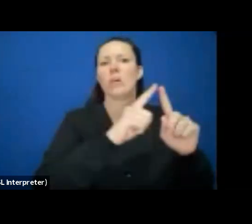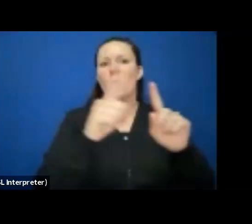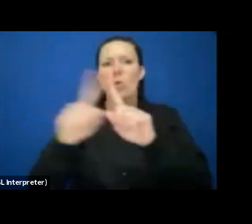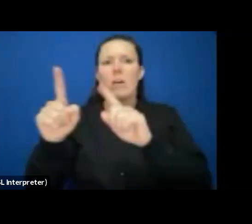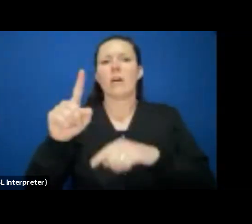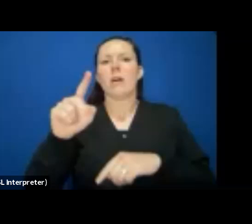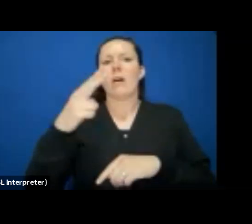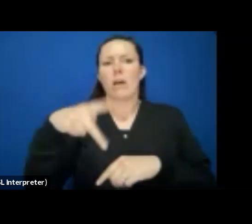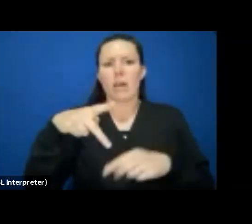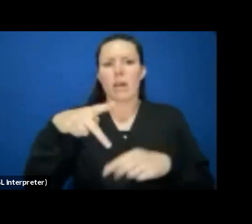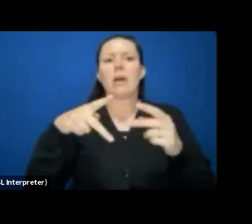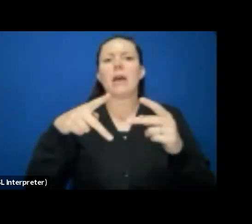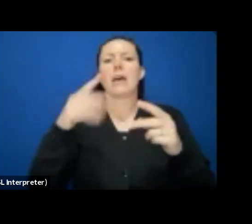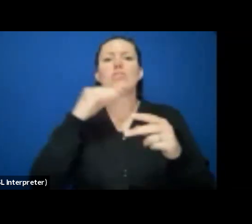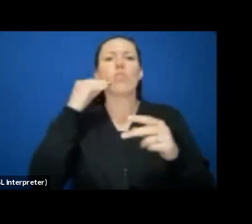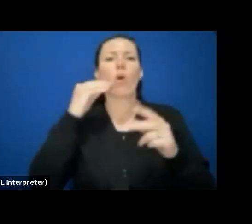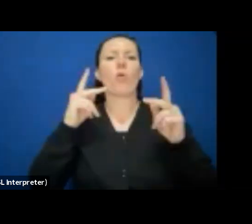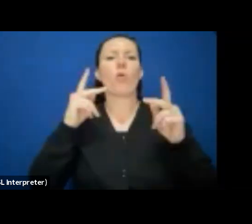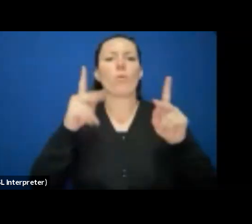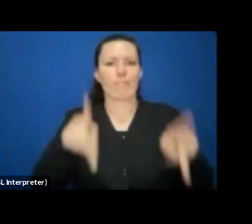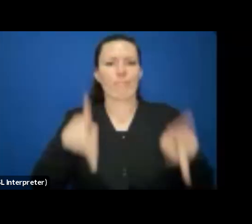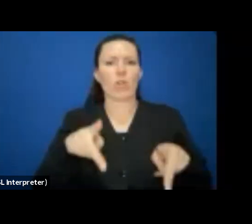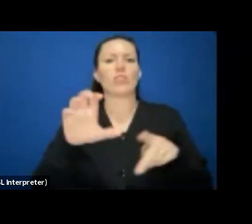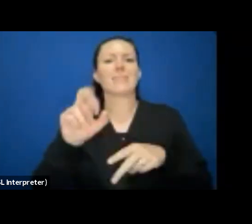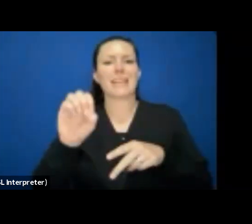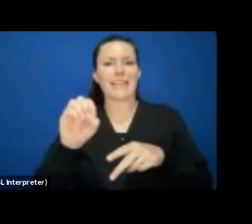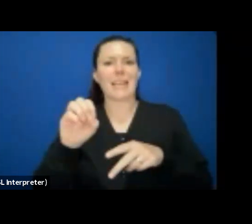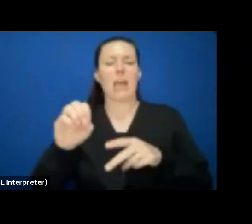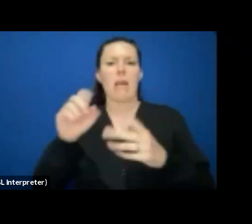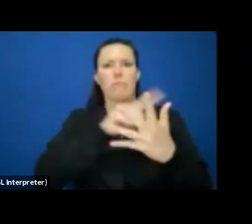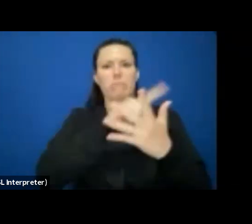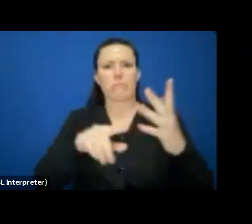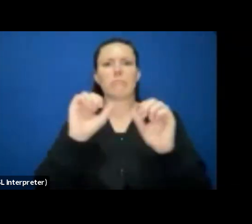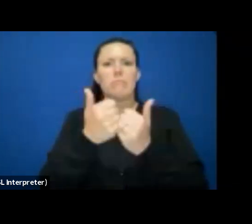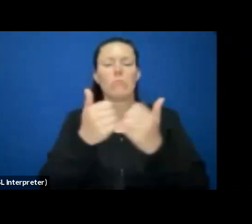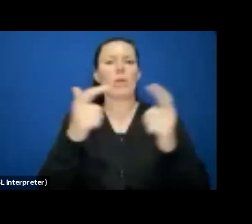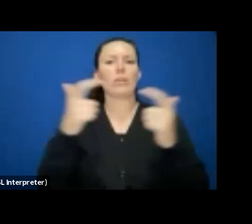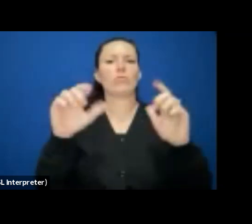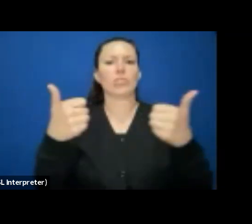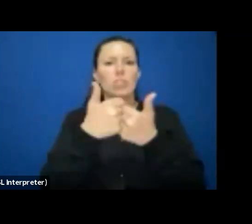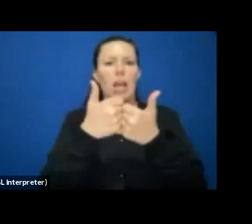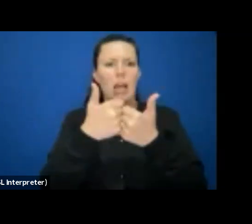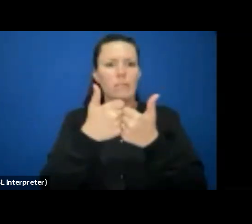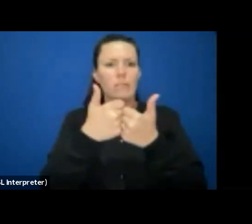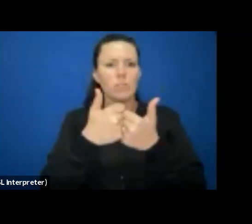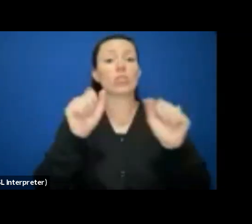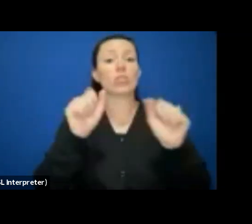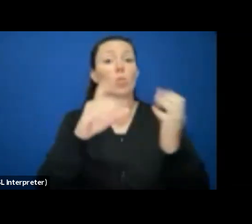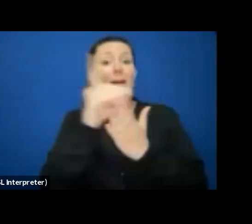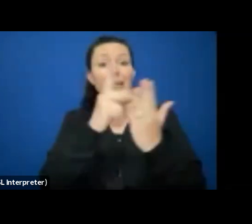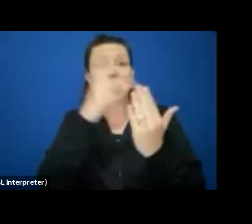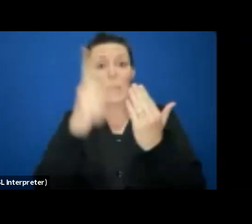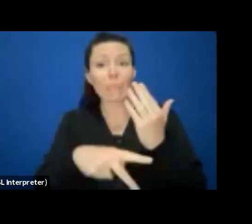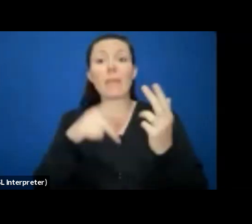HDAP, whole person care. It was a challenge at the beginning. So we had to We can design the program, we can bring